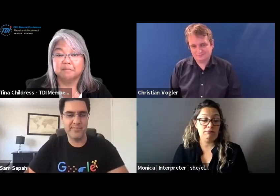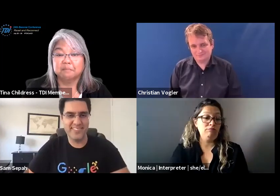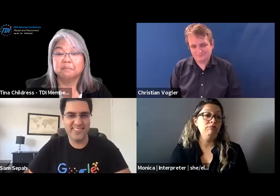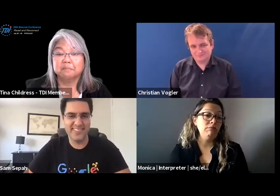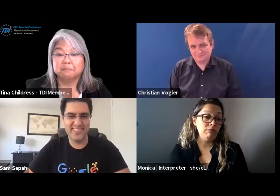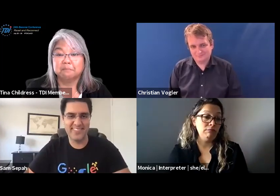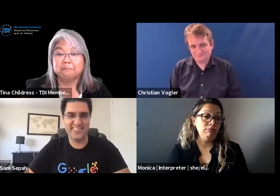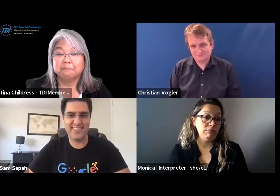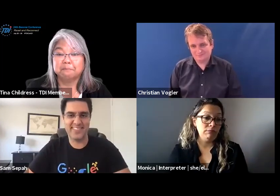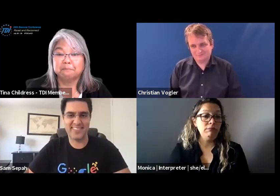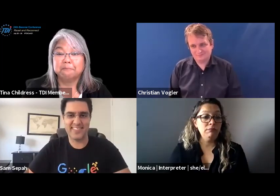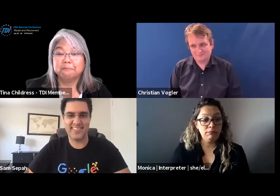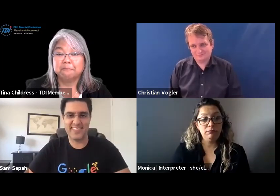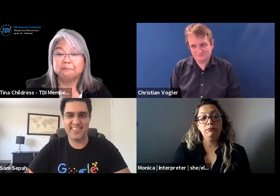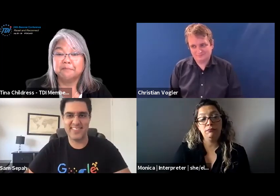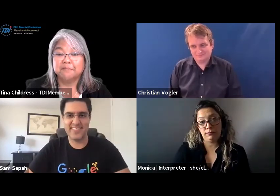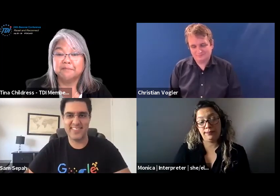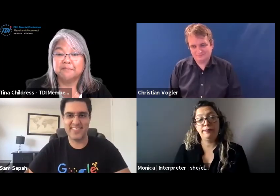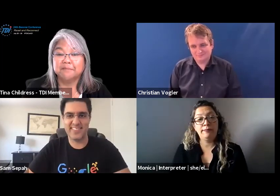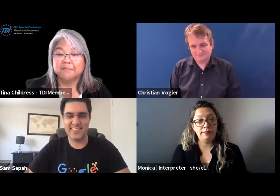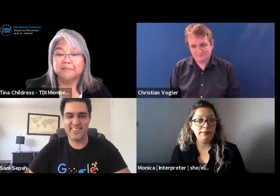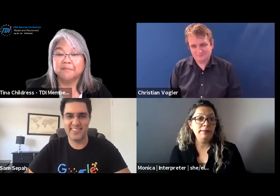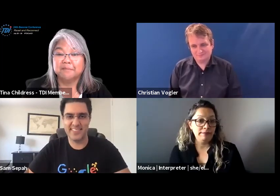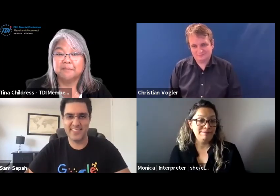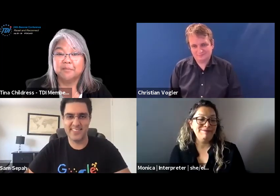And so I just wanted to throw those 2 points out there.